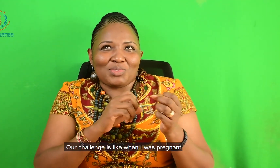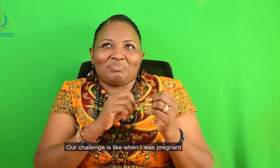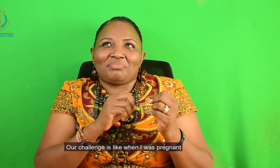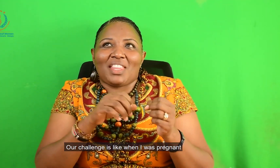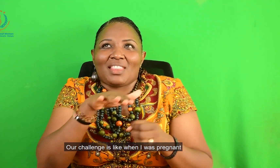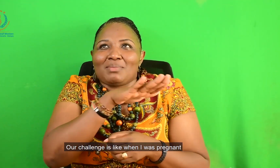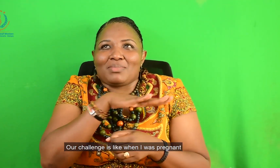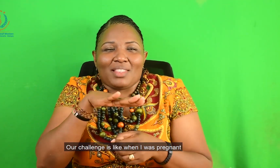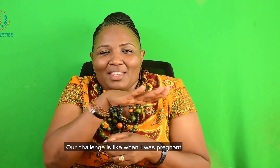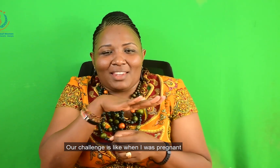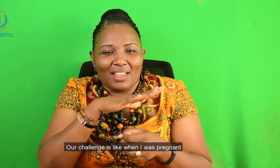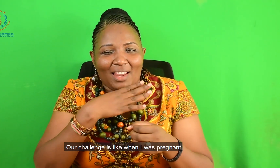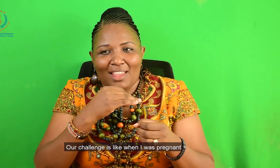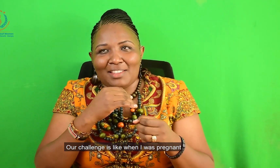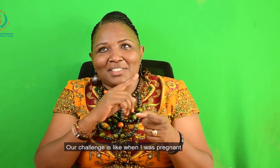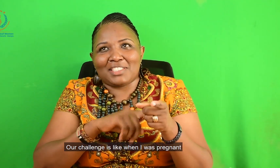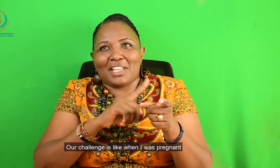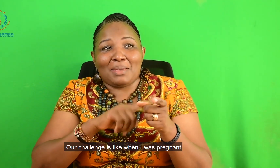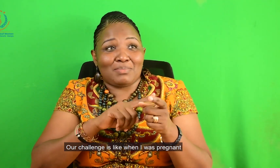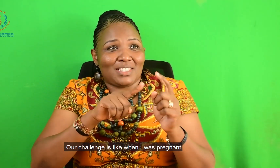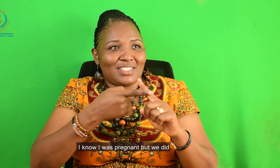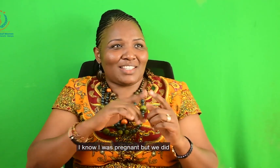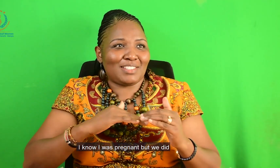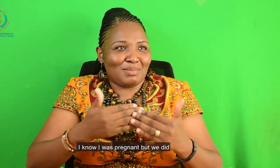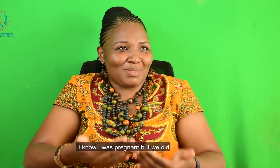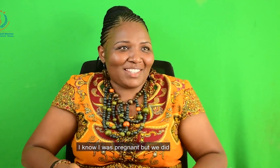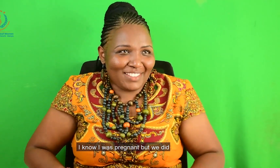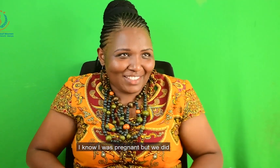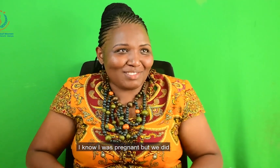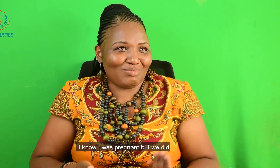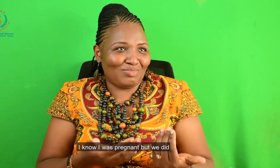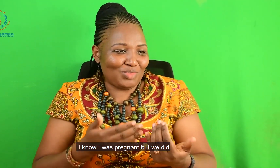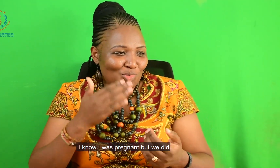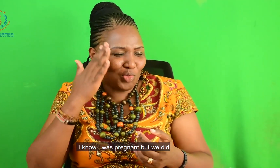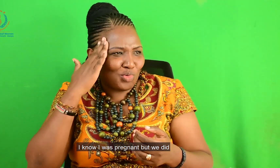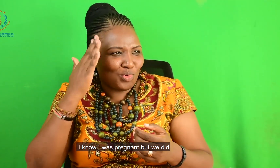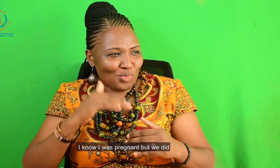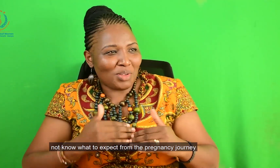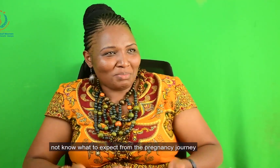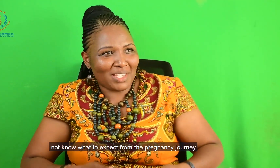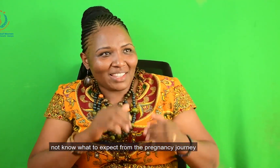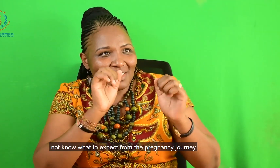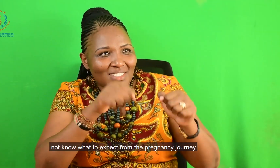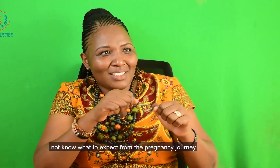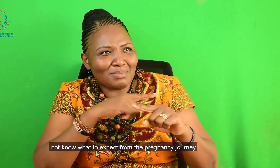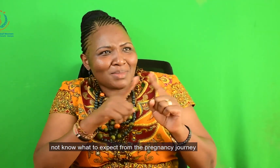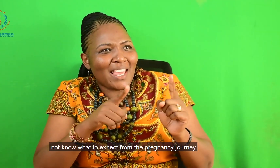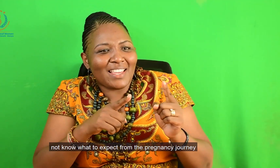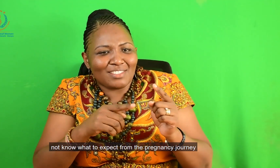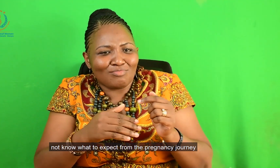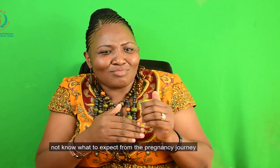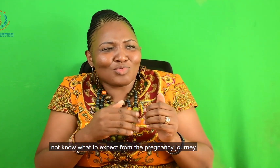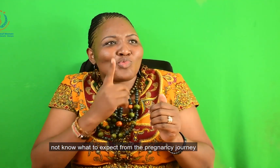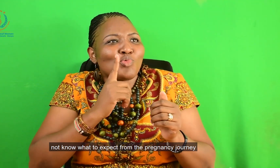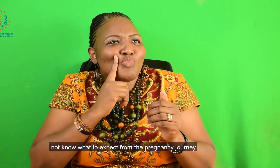was pregnant. I know I was pregnant, but we did not know what to expect from the pregnancy